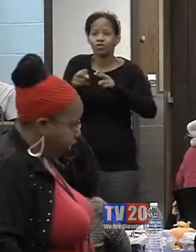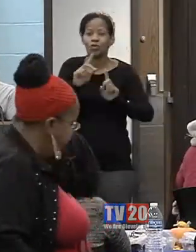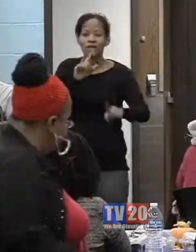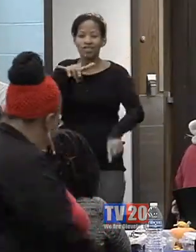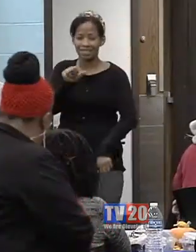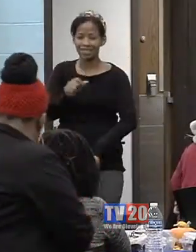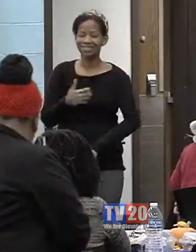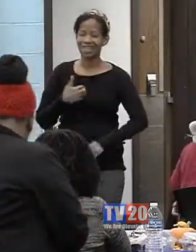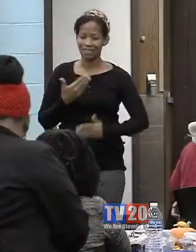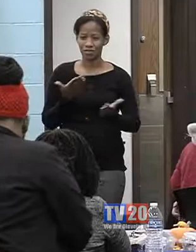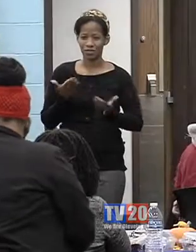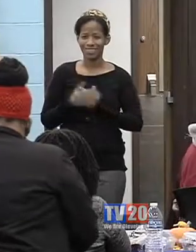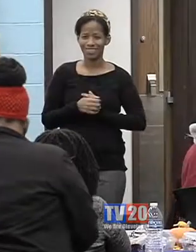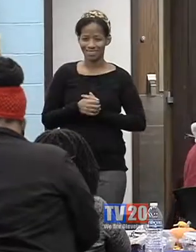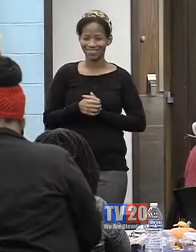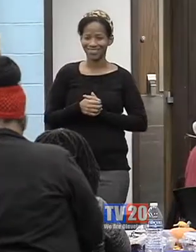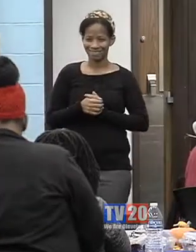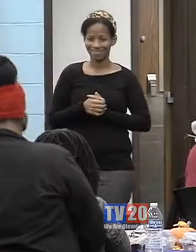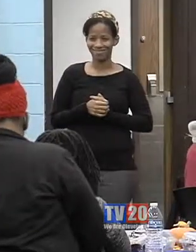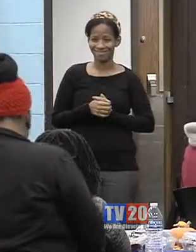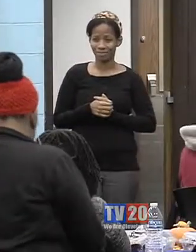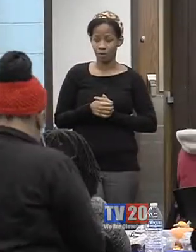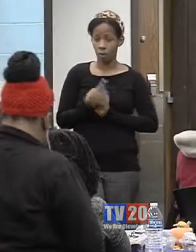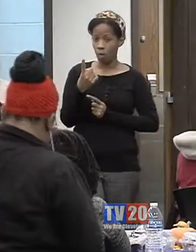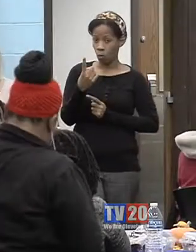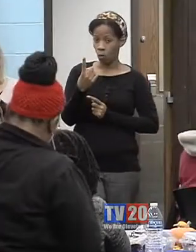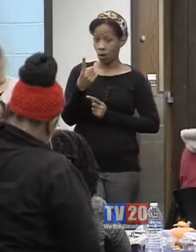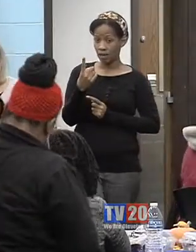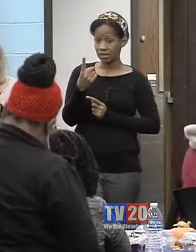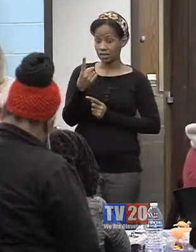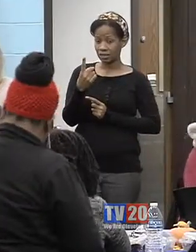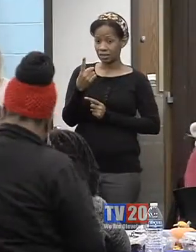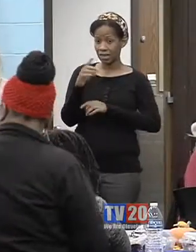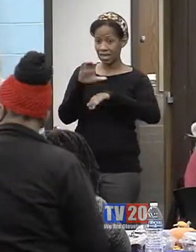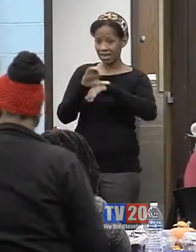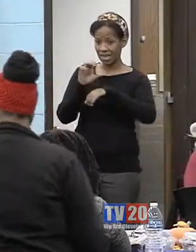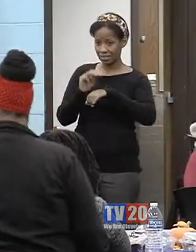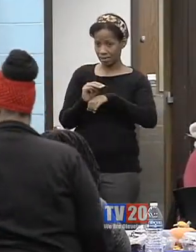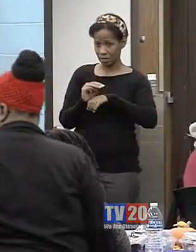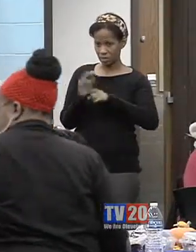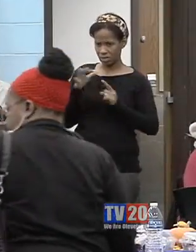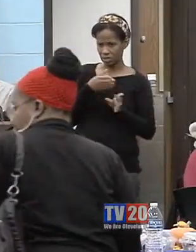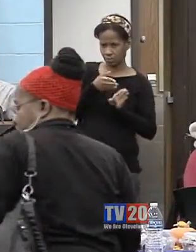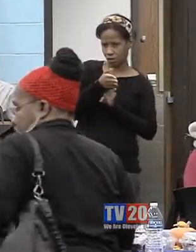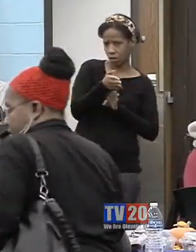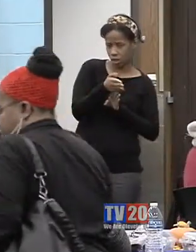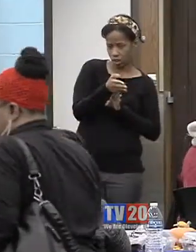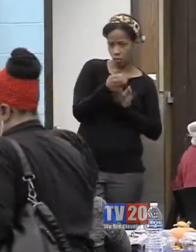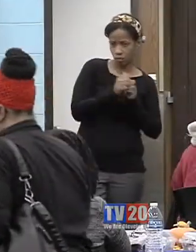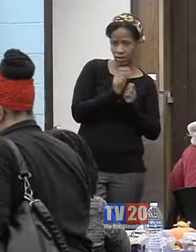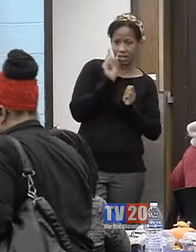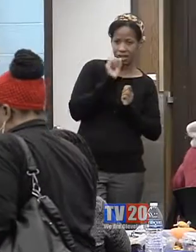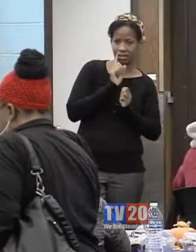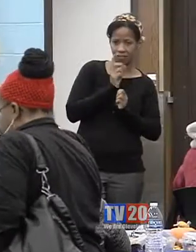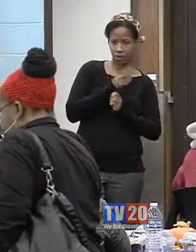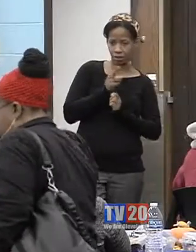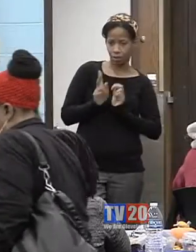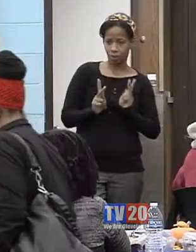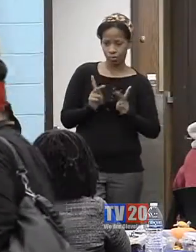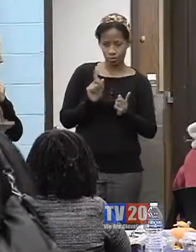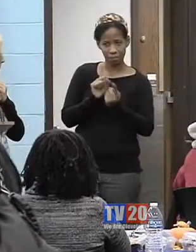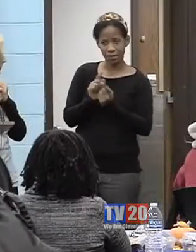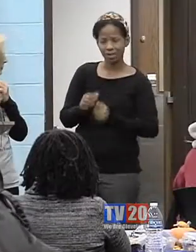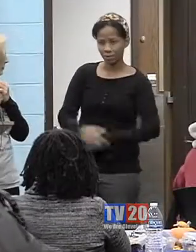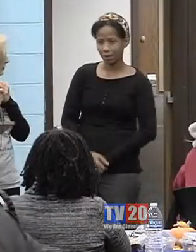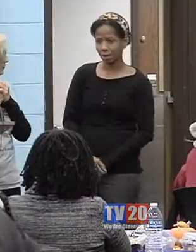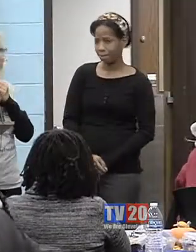yes. Mm-hmm. So one of our case managers specializes. So is that good? Do